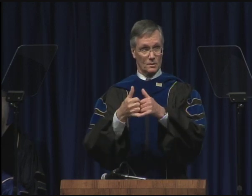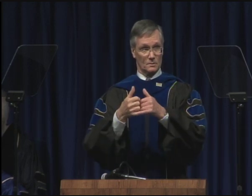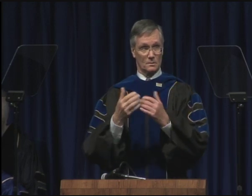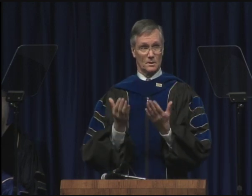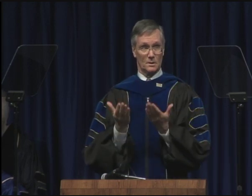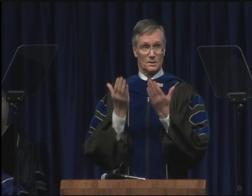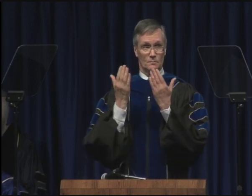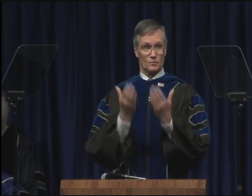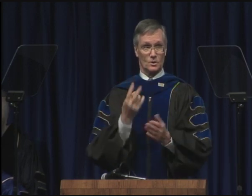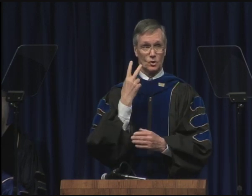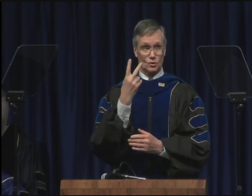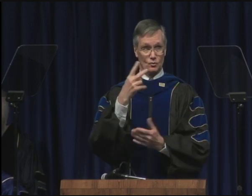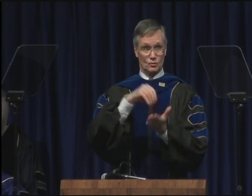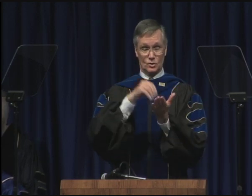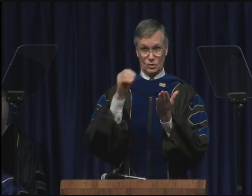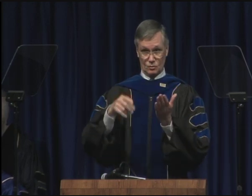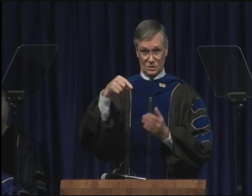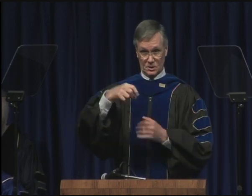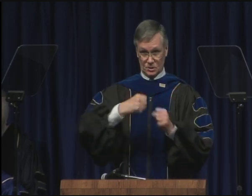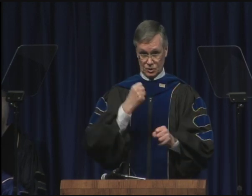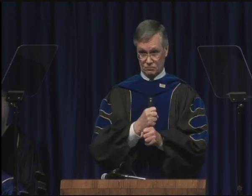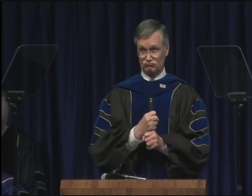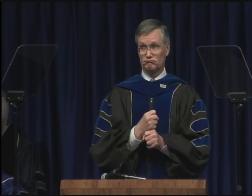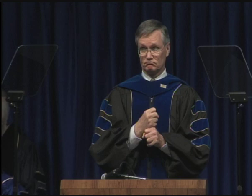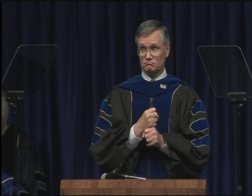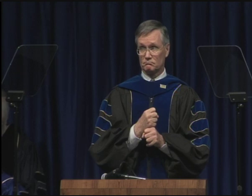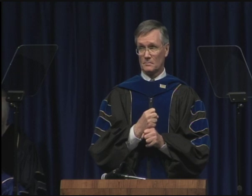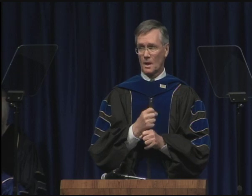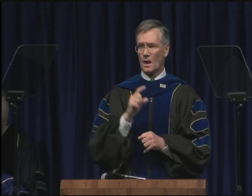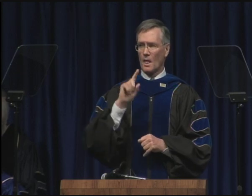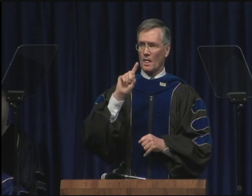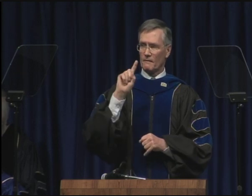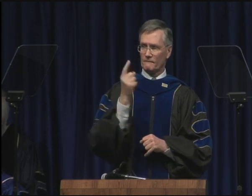The Handelsman Hendricks Award is presented to 2 students this year.